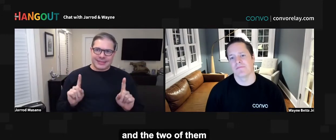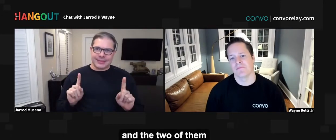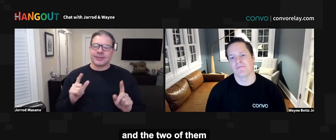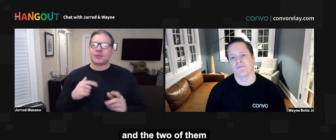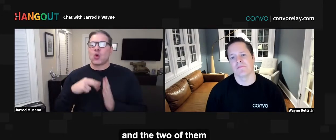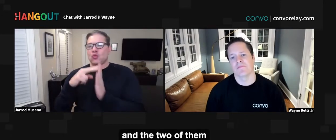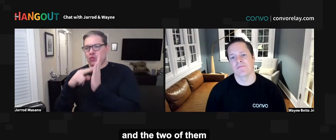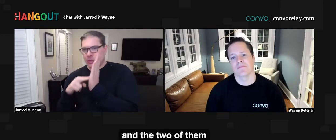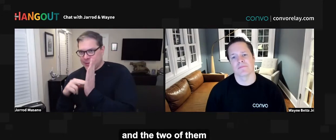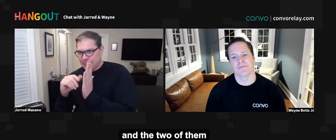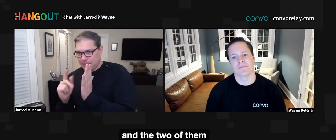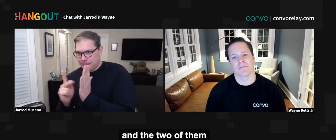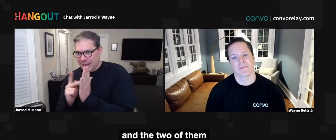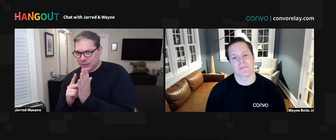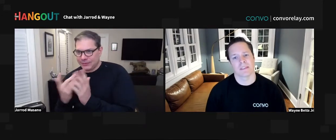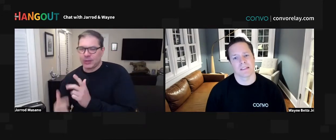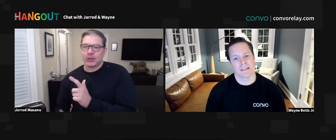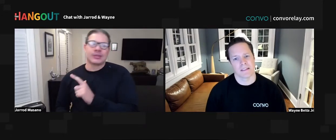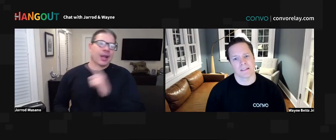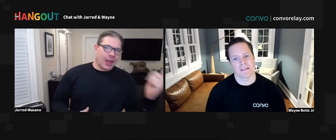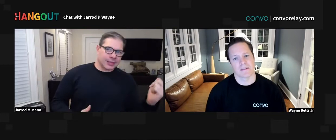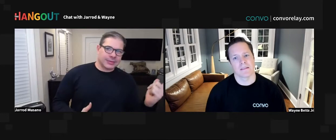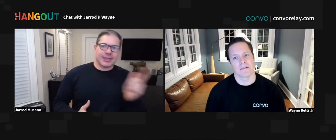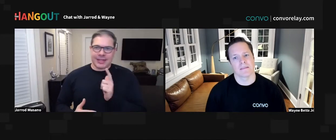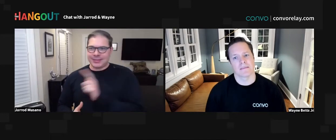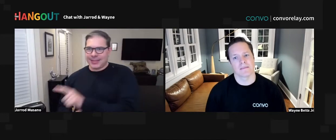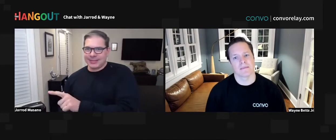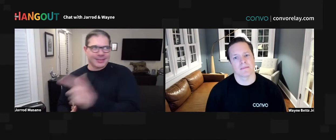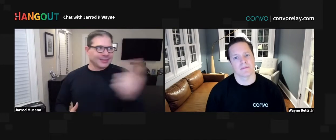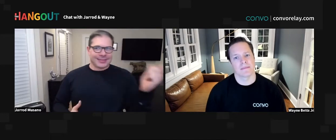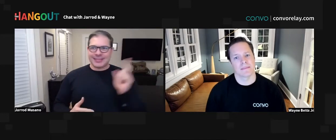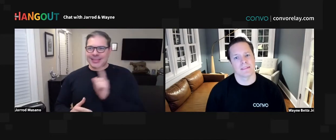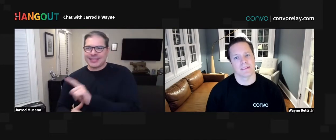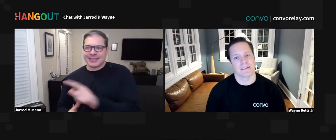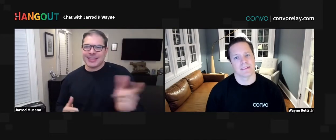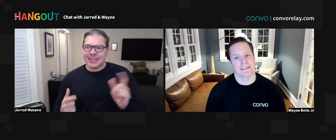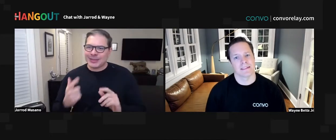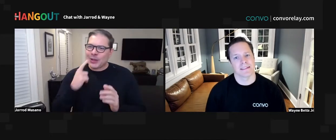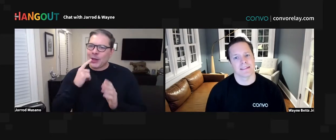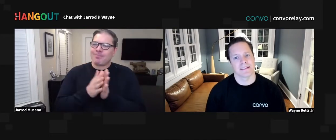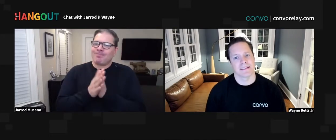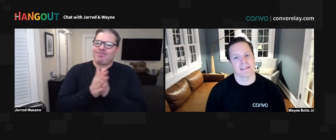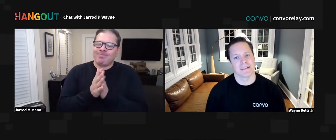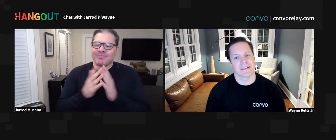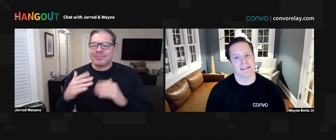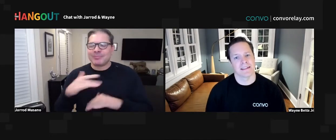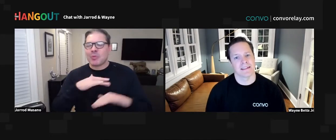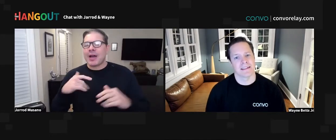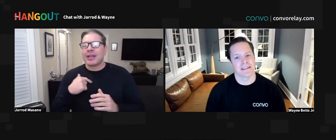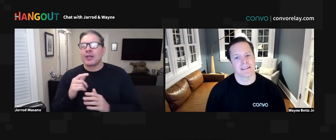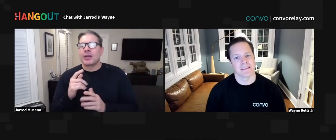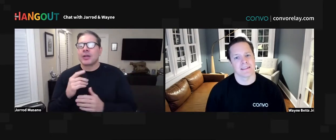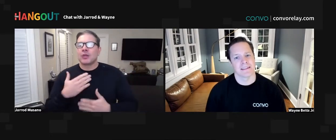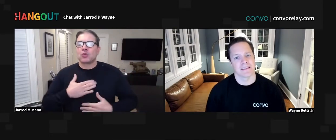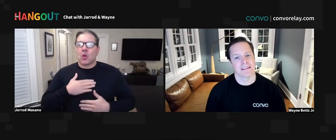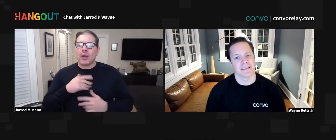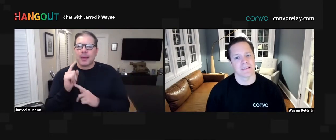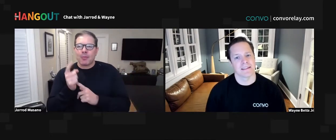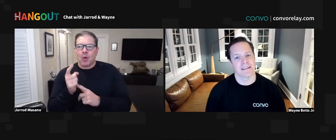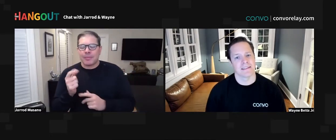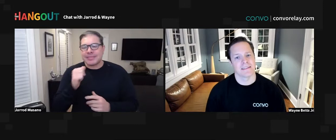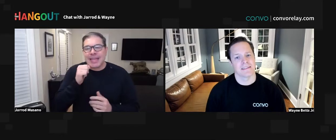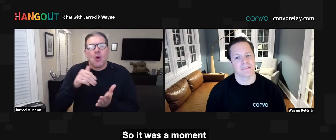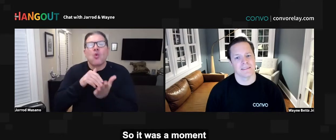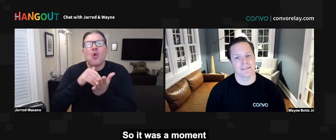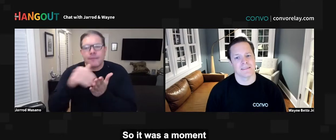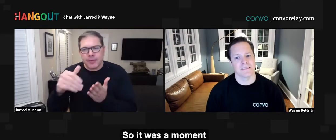boys, and there are two of them that came alongside and read. One of them read a page, the other read the other page, and then they kind of rotated, and so we enjoyed